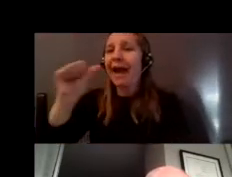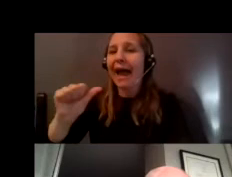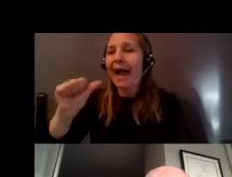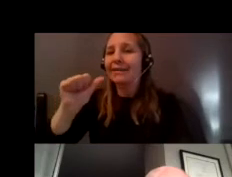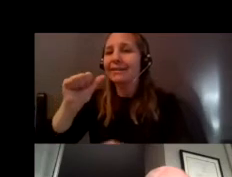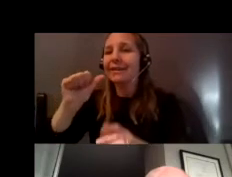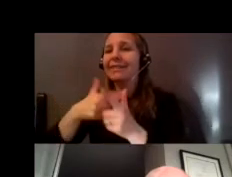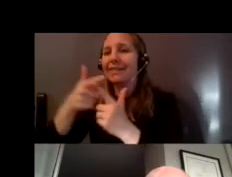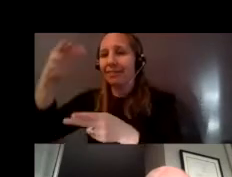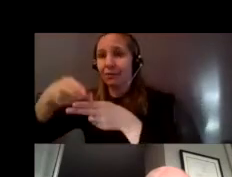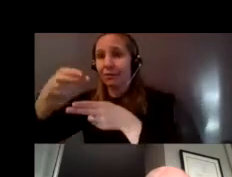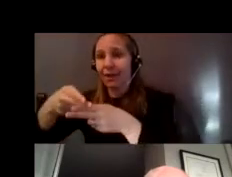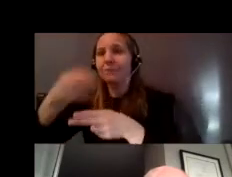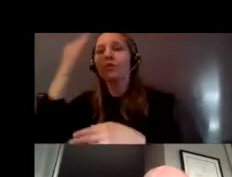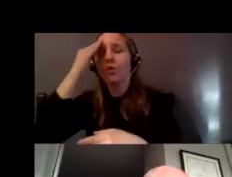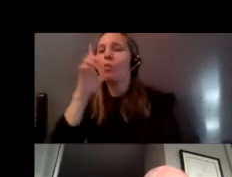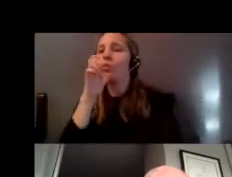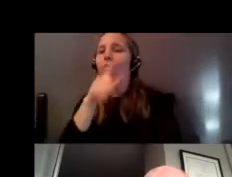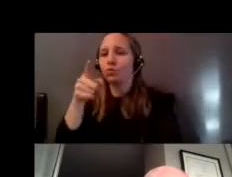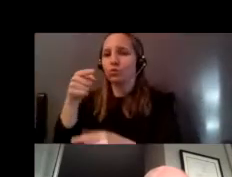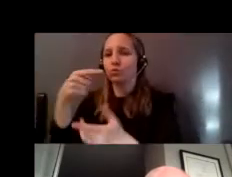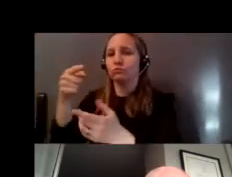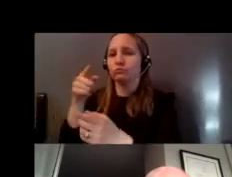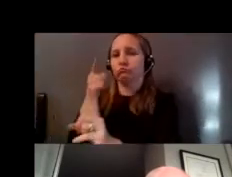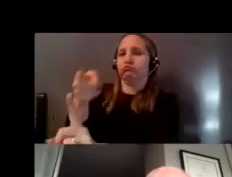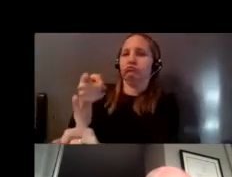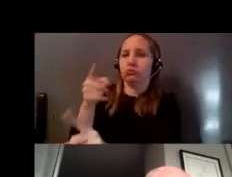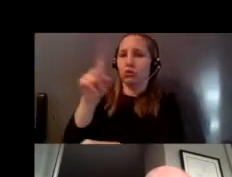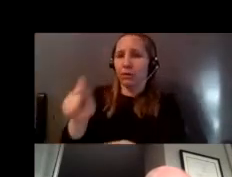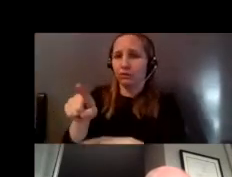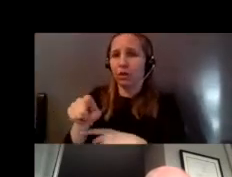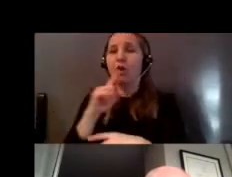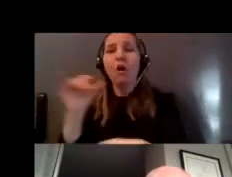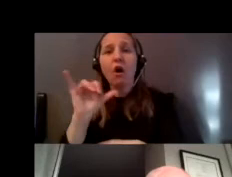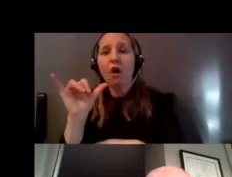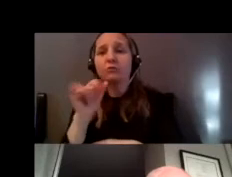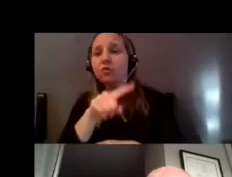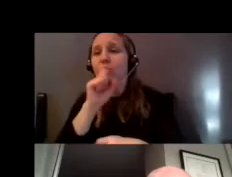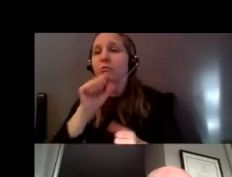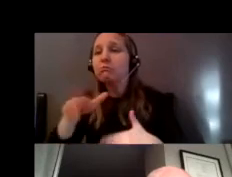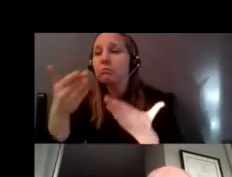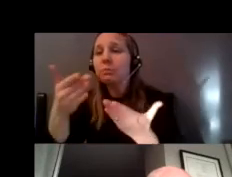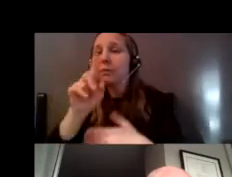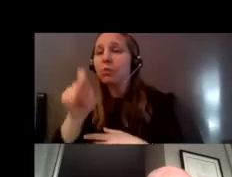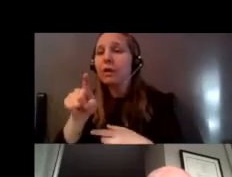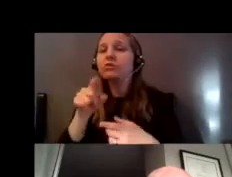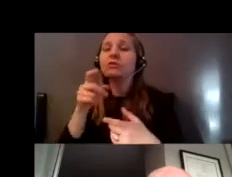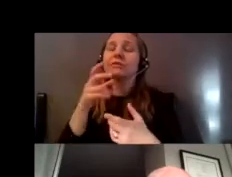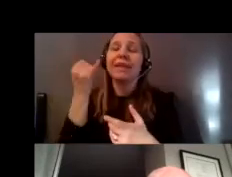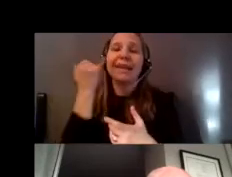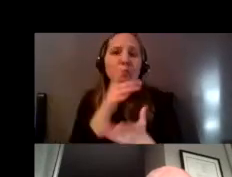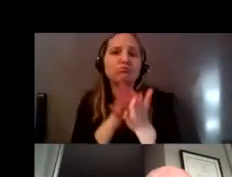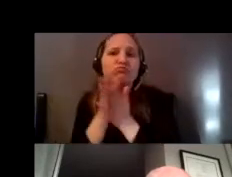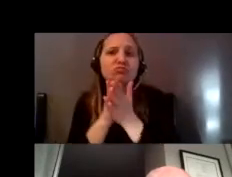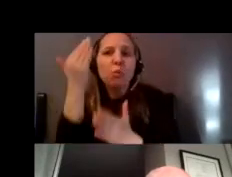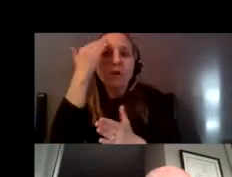who your question is being directed towards. And you can also upvote questions that you're particularly interested in hearing answered, and they'll